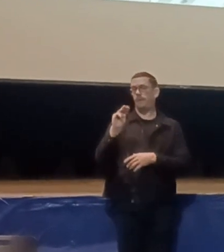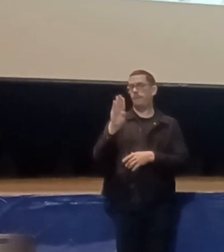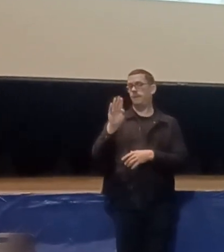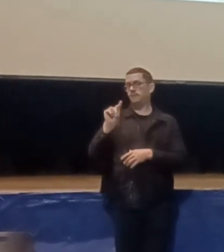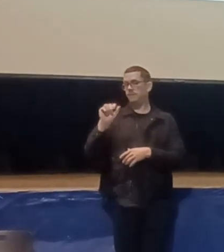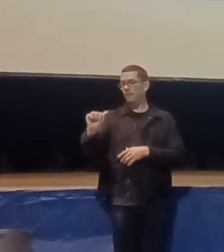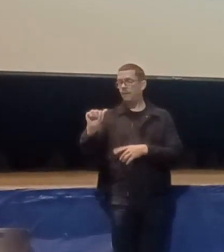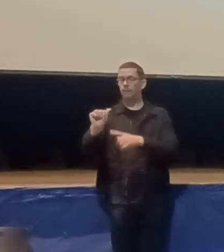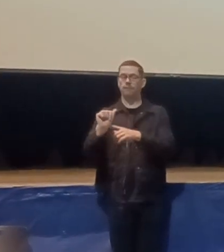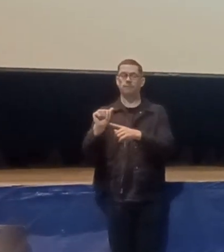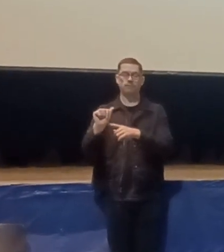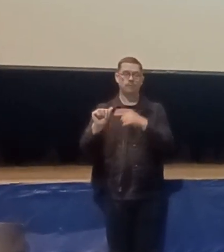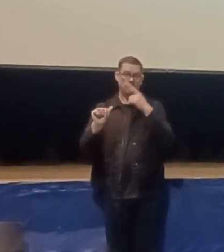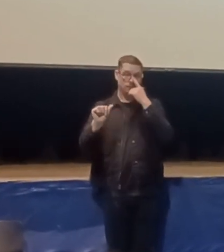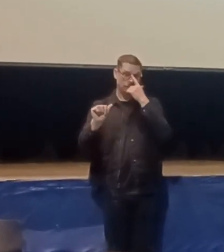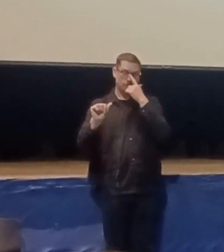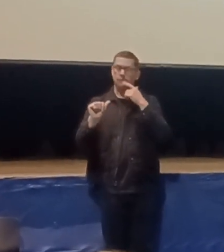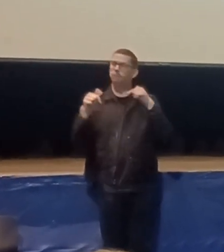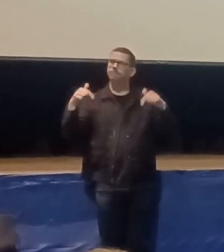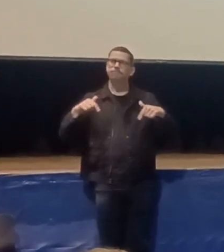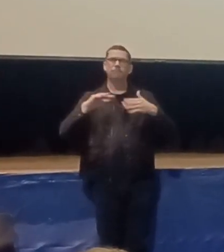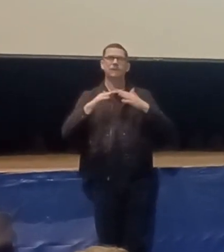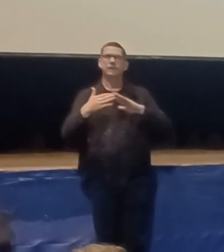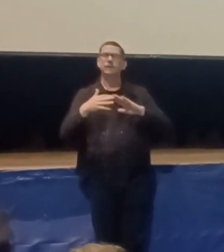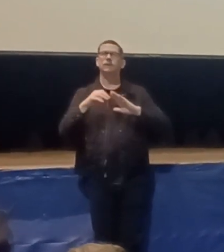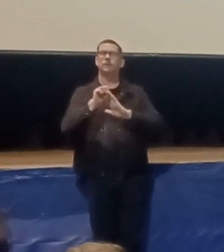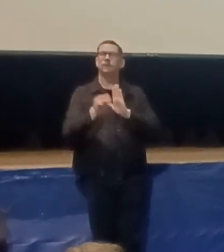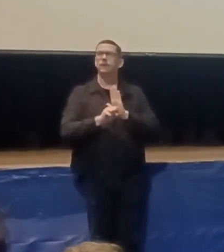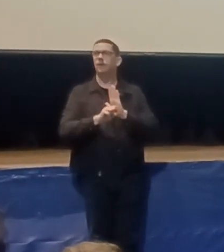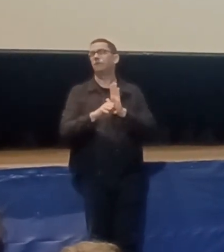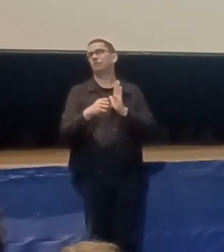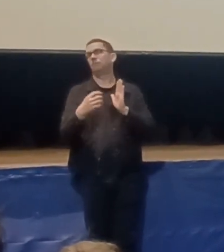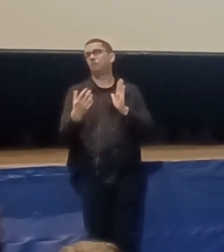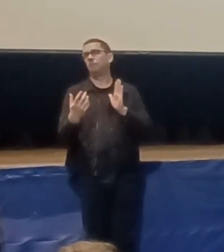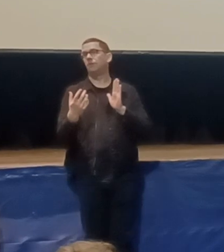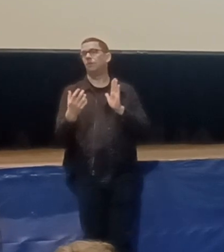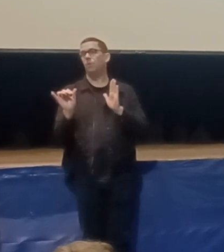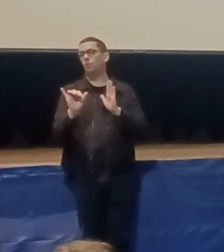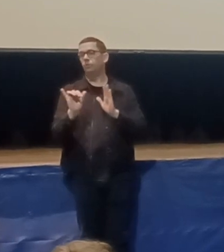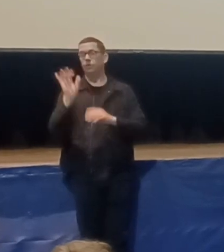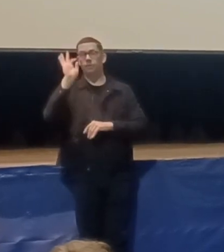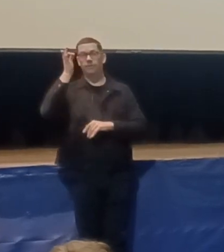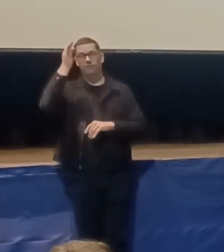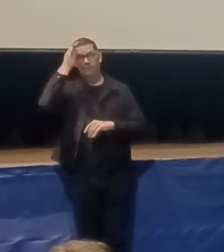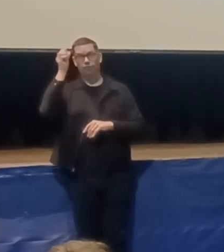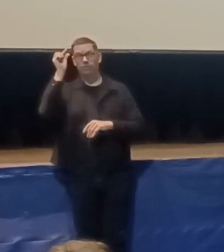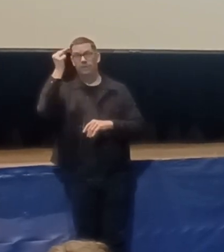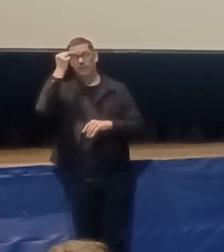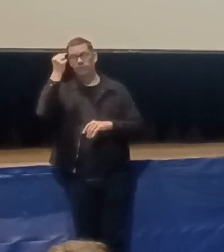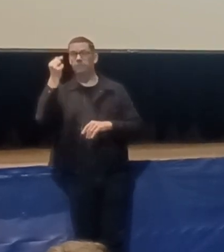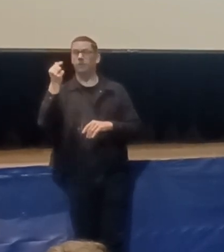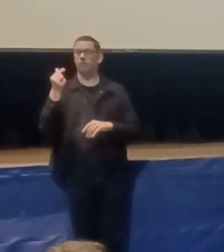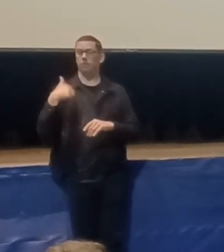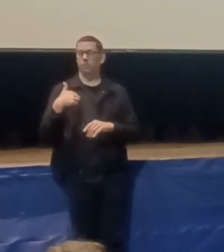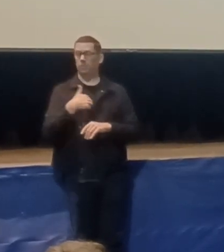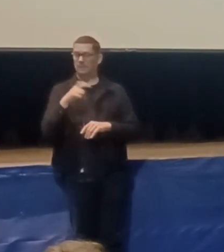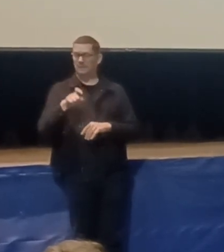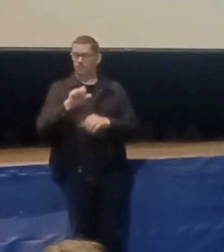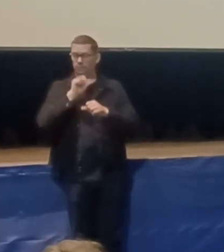and in the city and in this state, and frankly also with this federal government, that we ensure